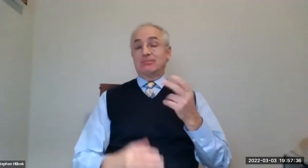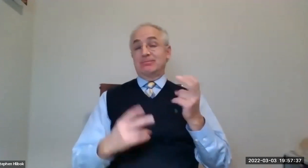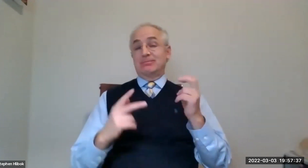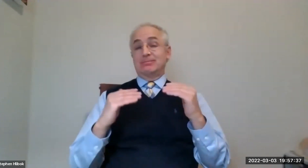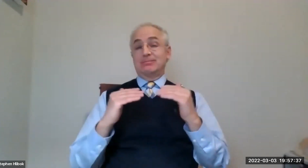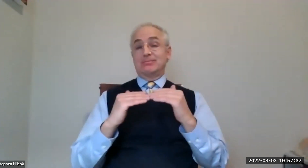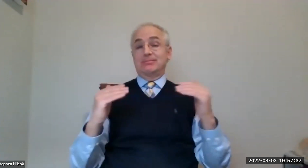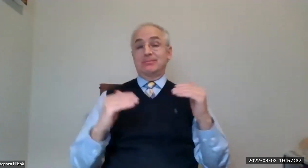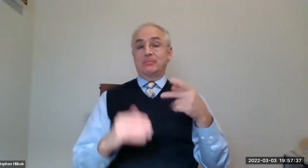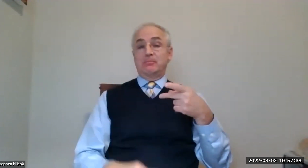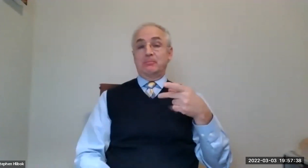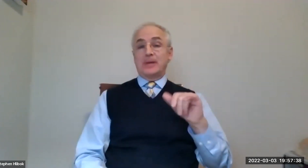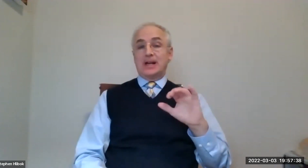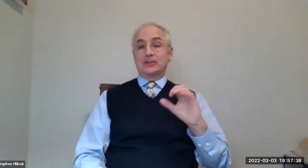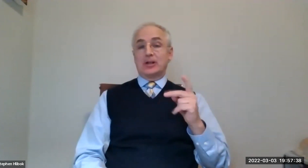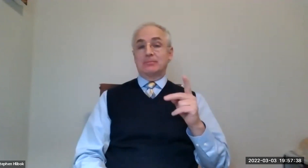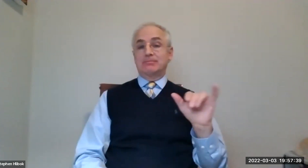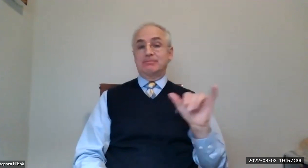So